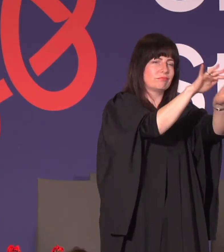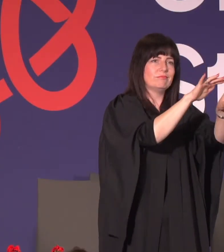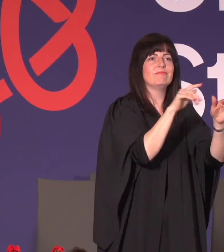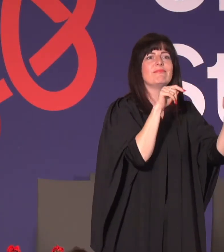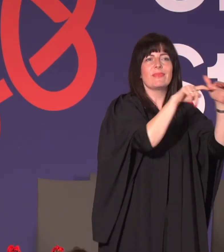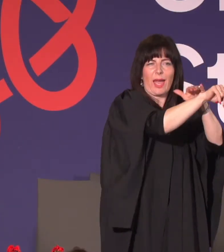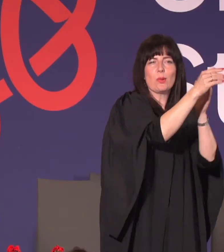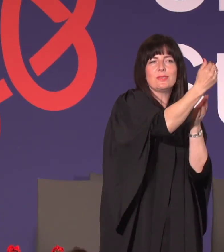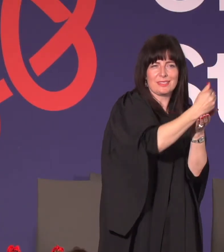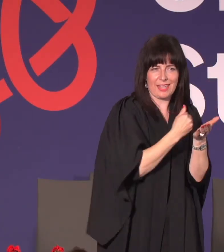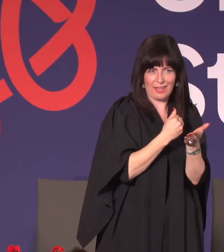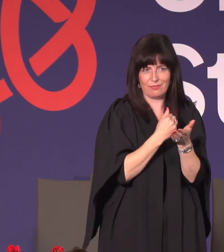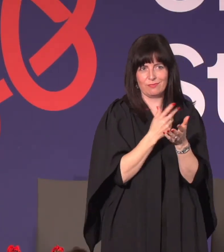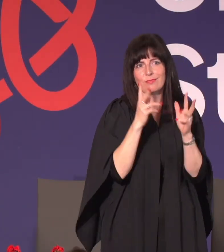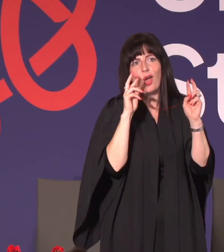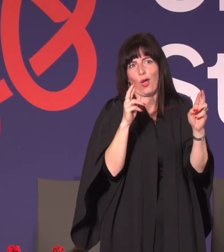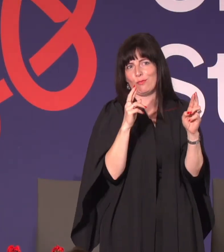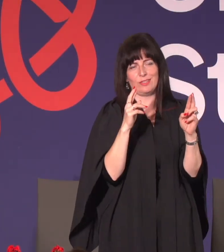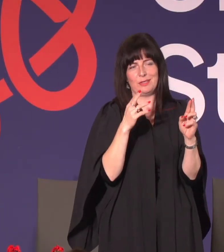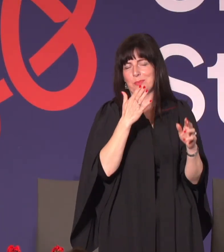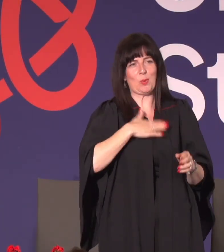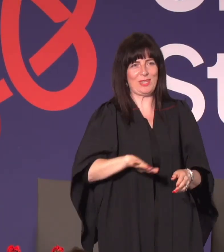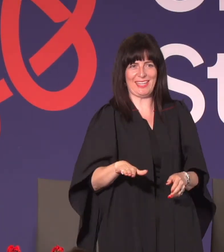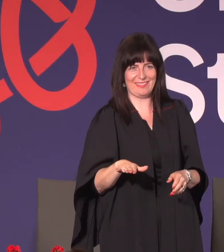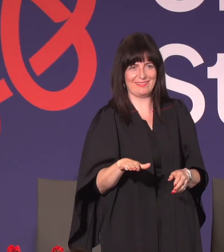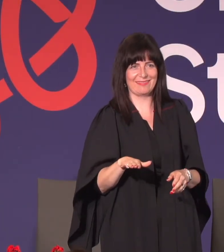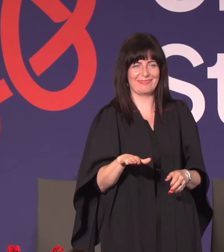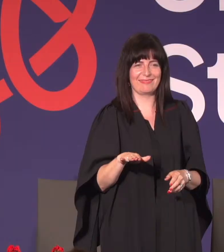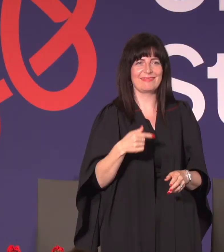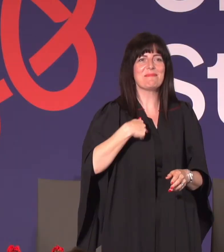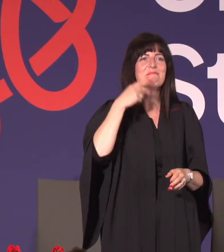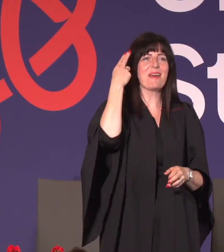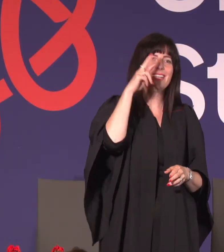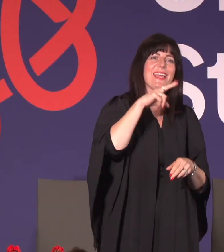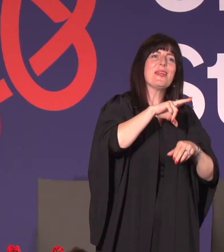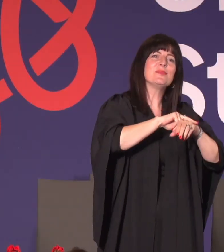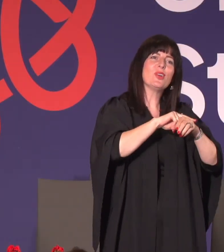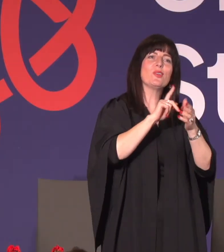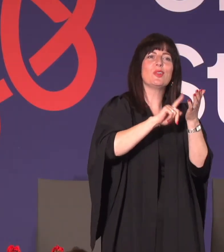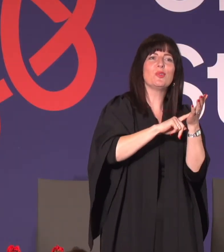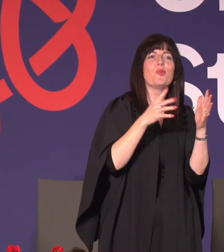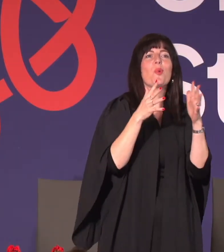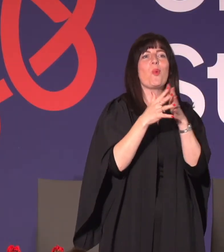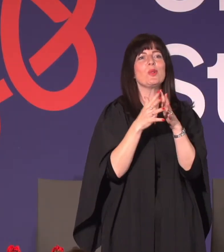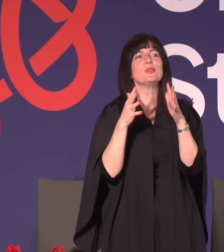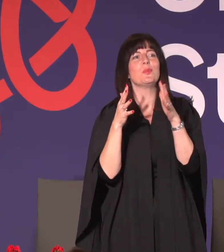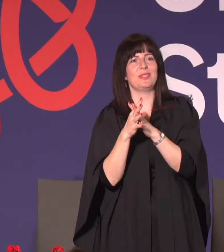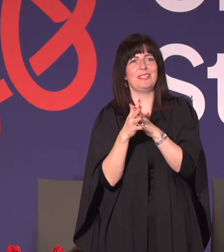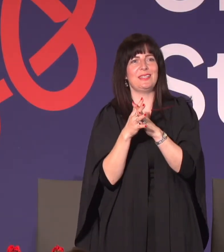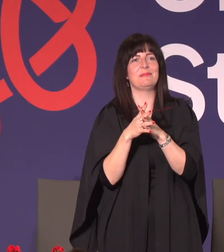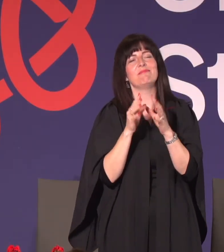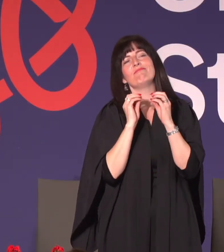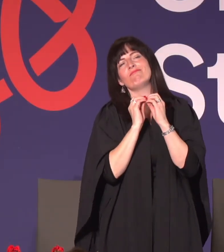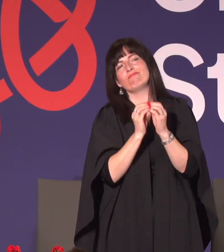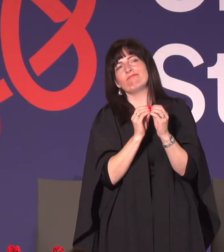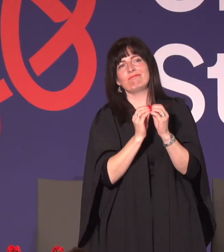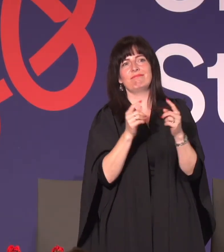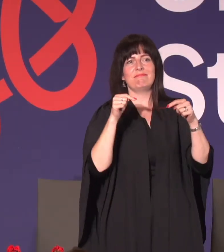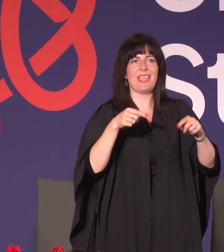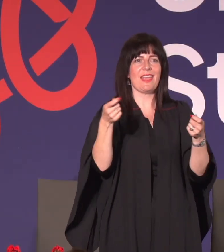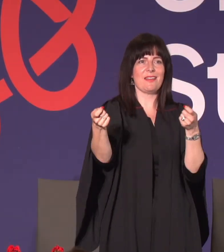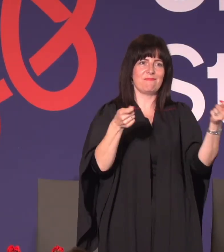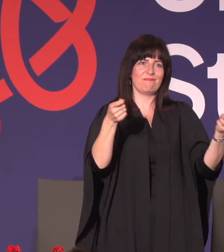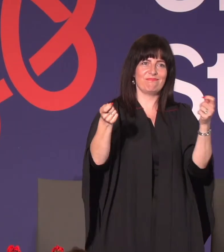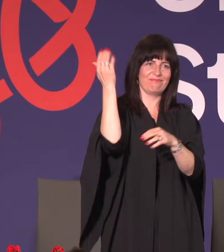safely. But hopefully that will not be needed. My name is Dr. Laura Walton-Williams, and it's my privilege to be your Mistress of